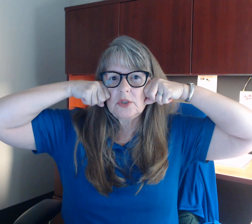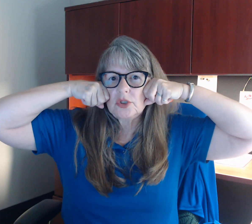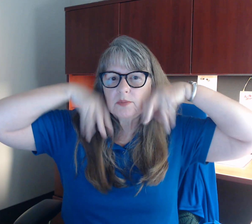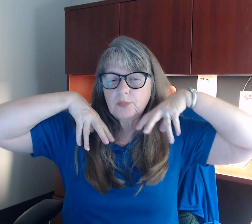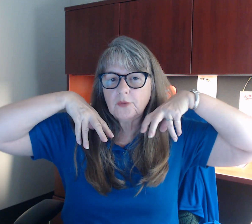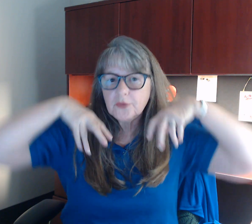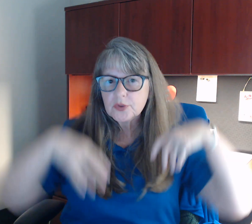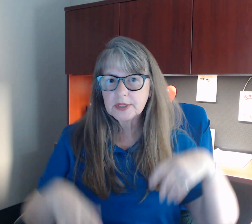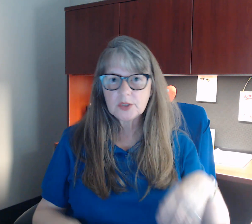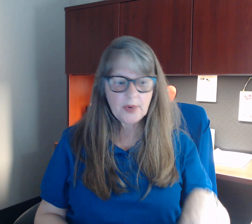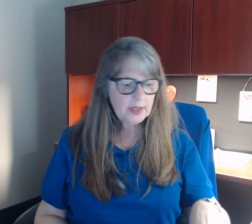just profusely sweating.